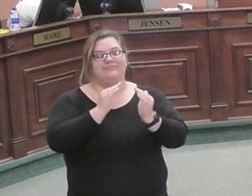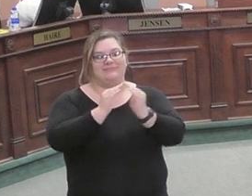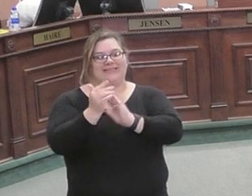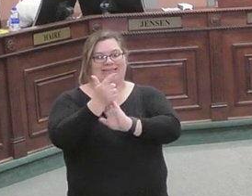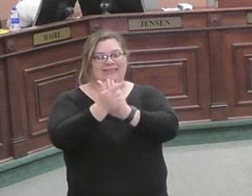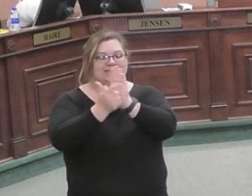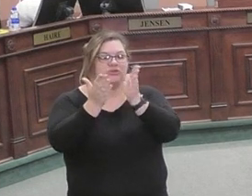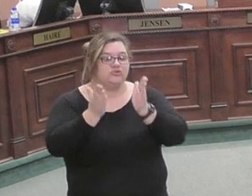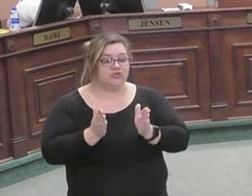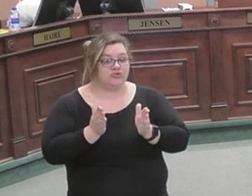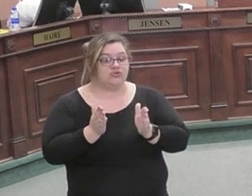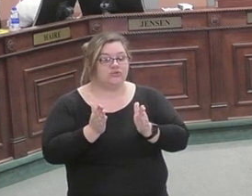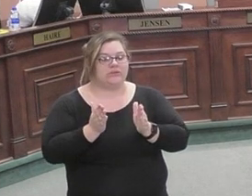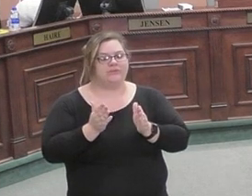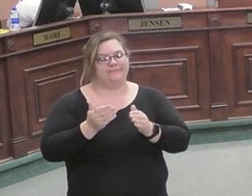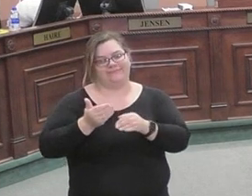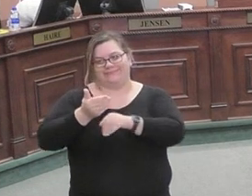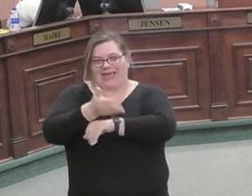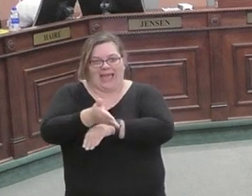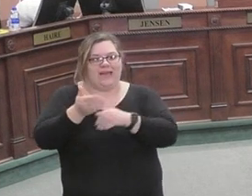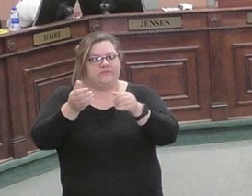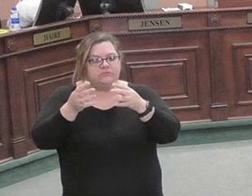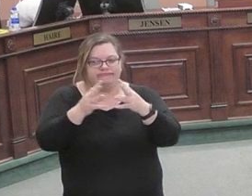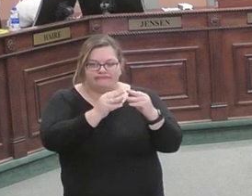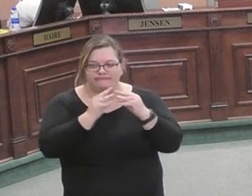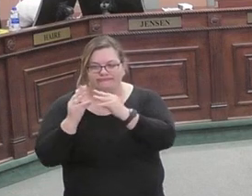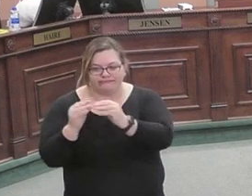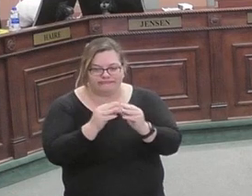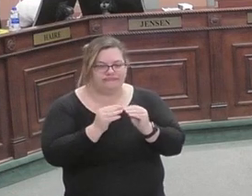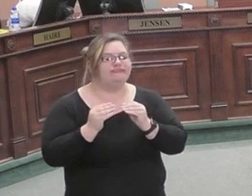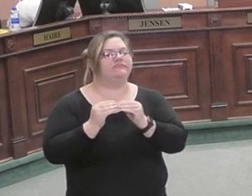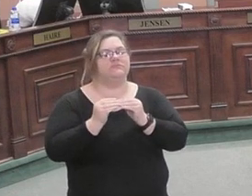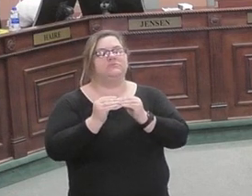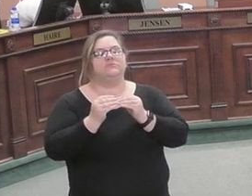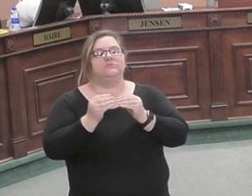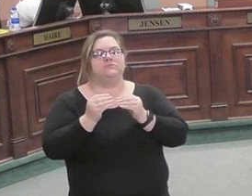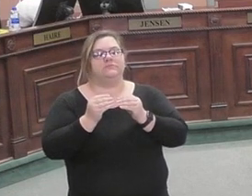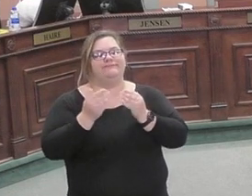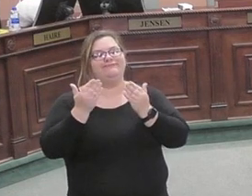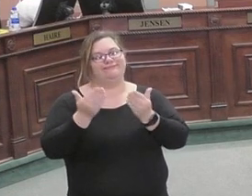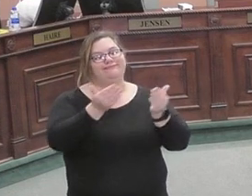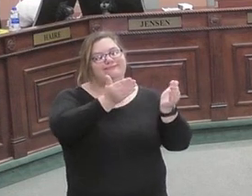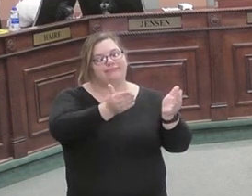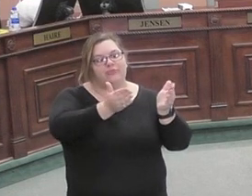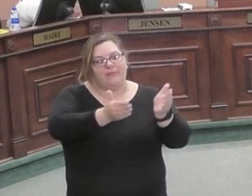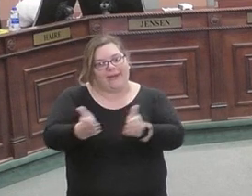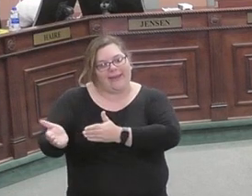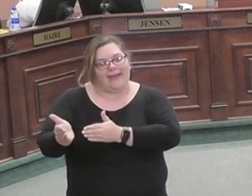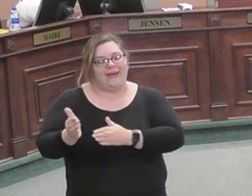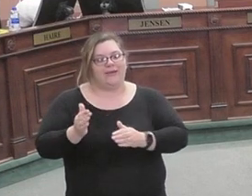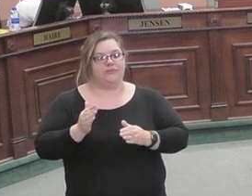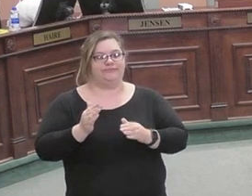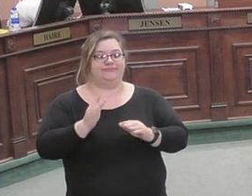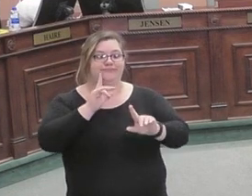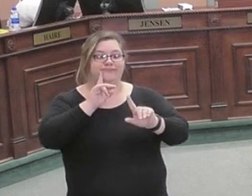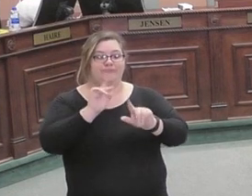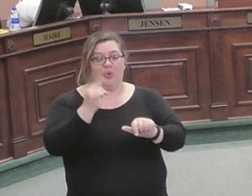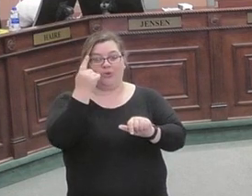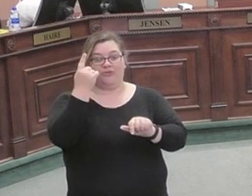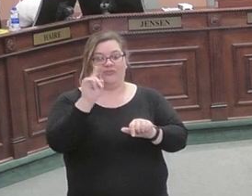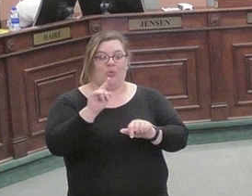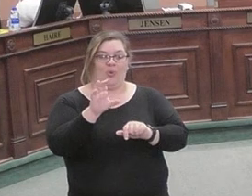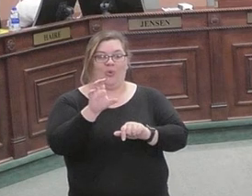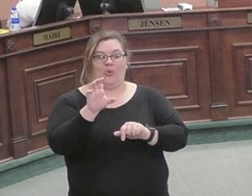to, after consulting with many members of the City Council, to prepare an order of curfew that will take